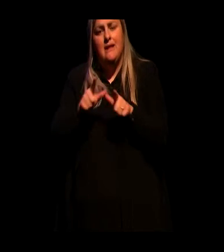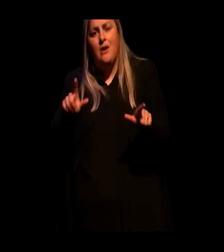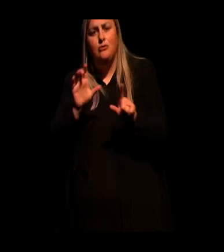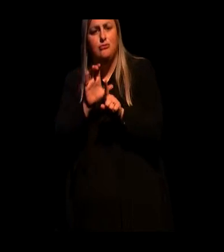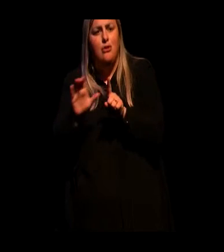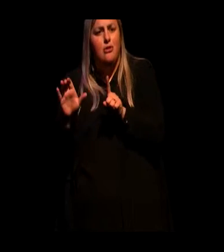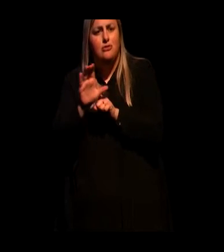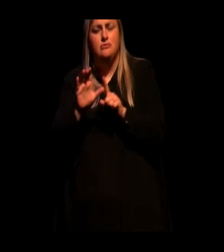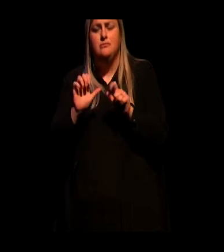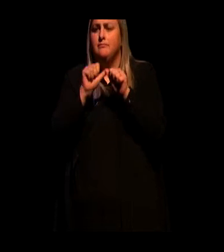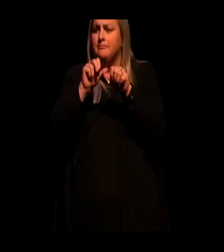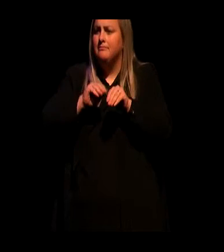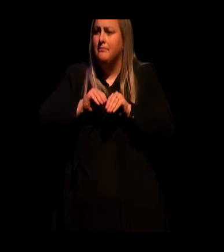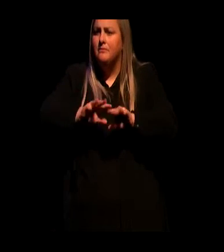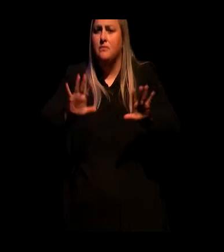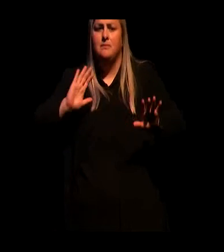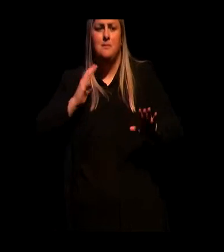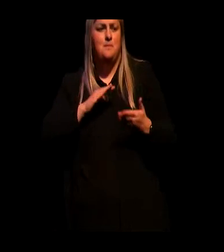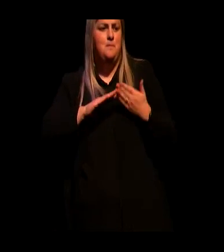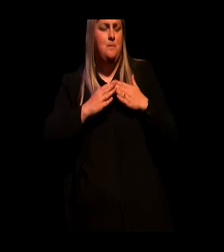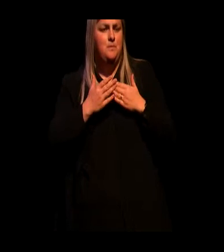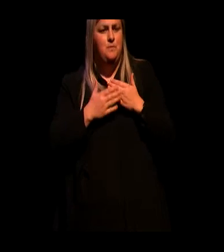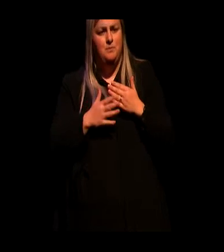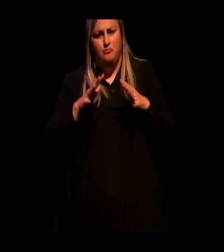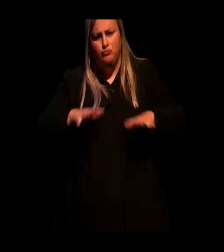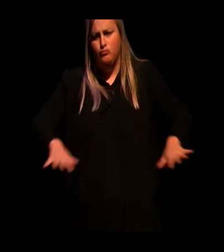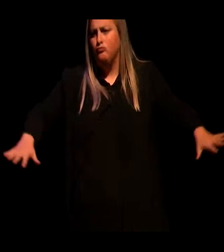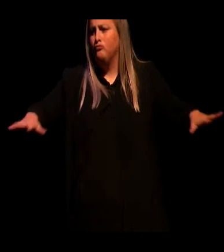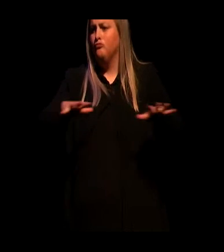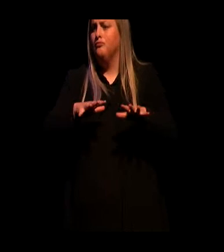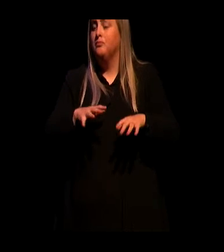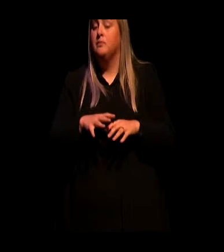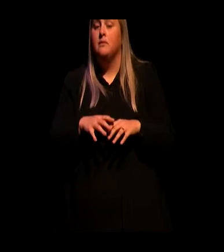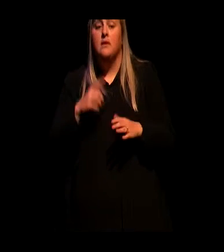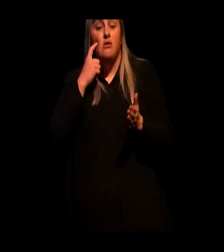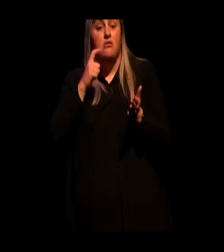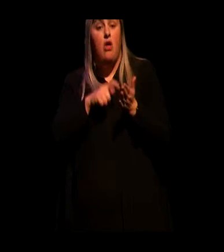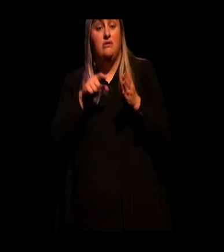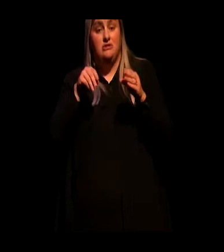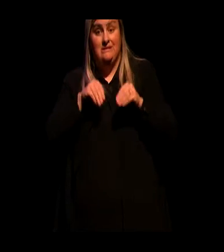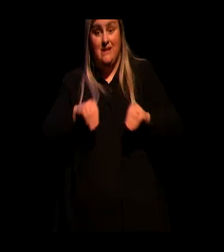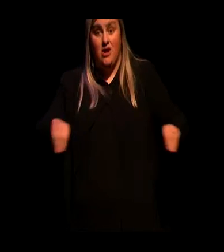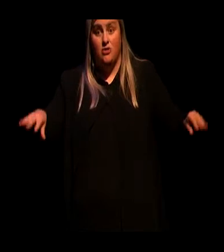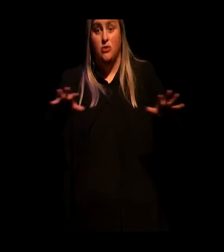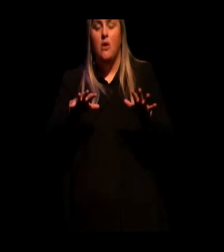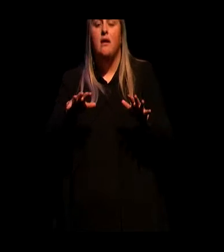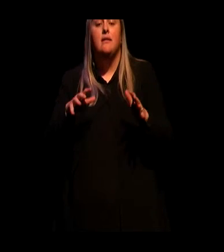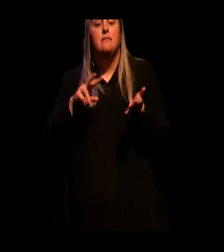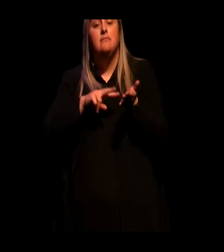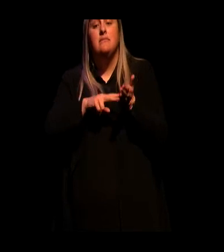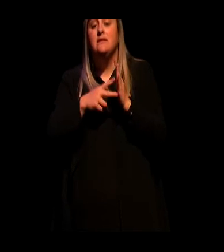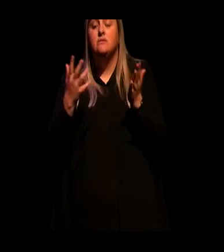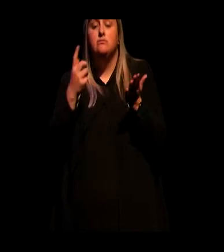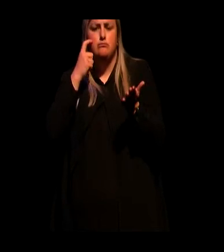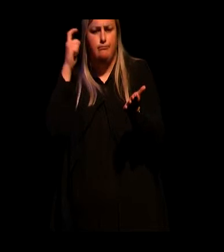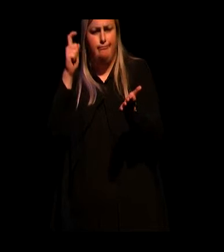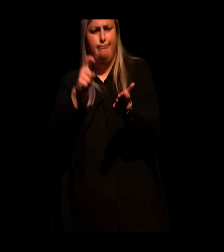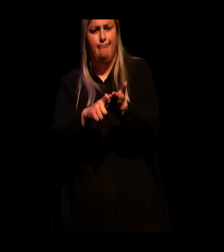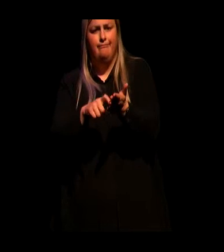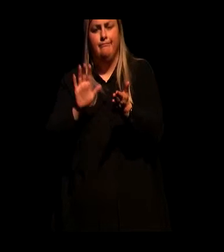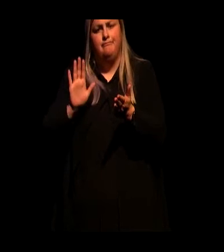continue to influence our community. To acknowledge the territory is to recognize the longer history of